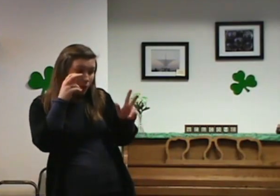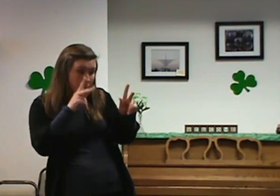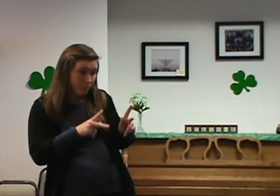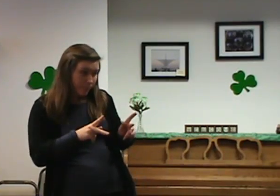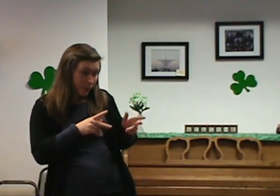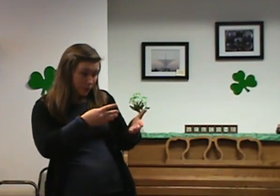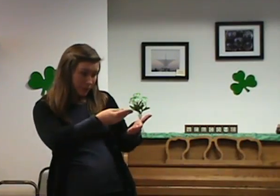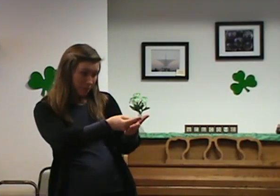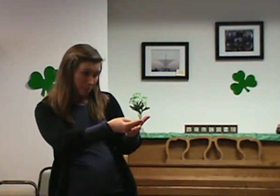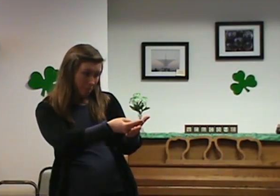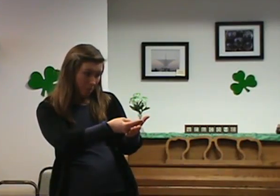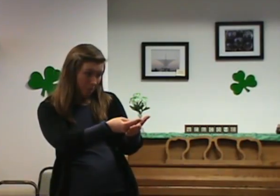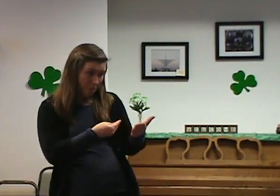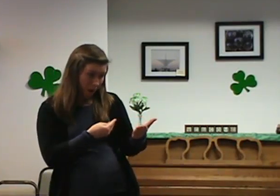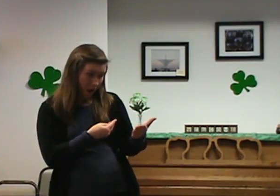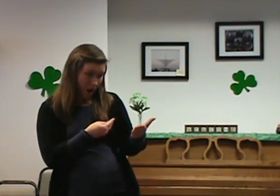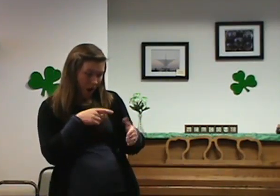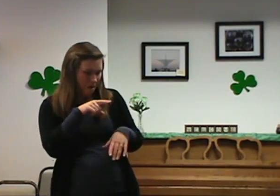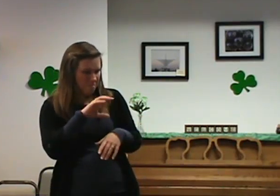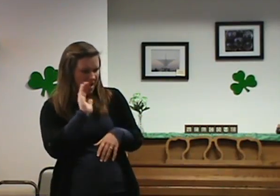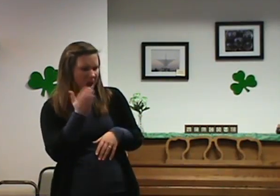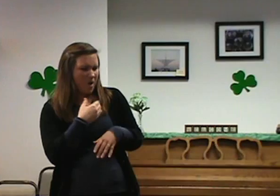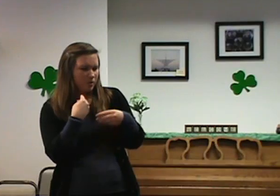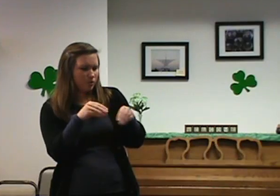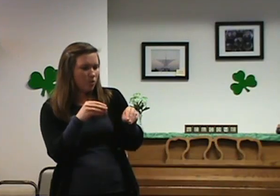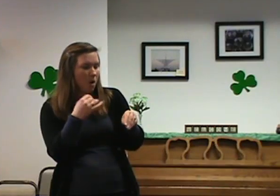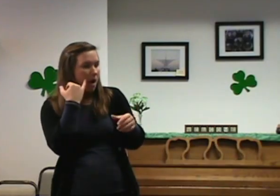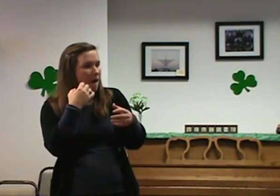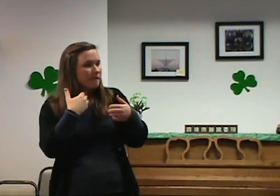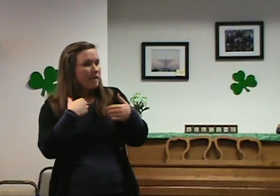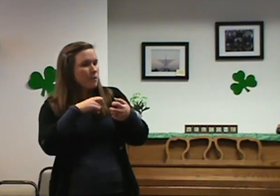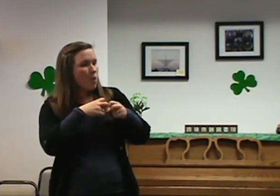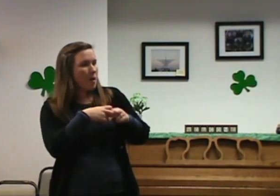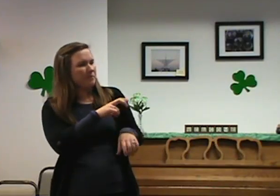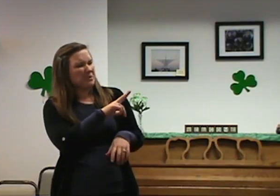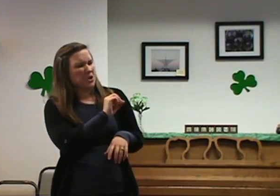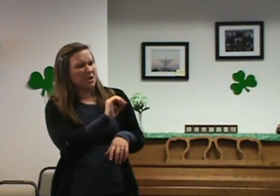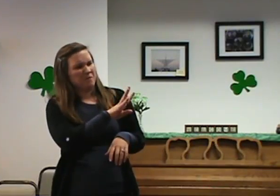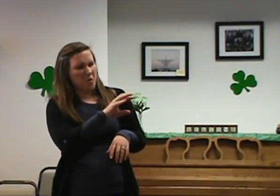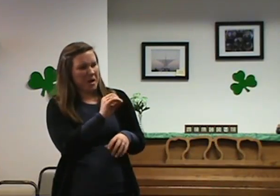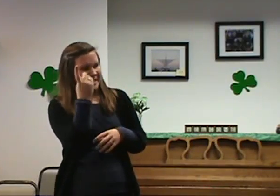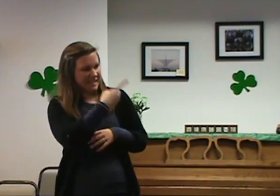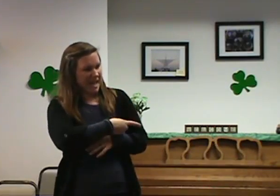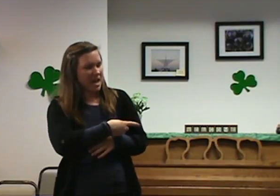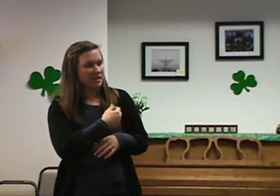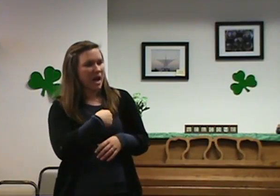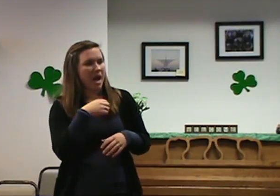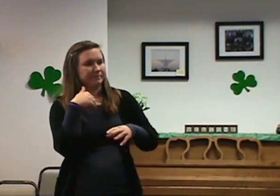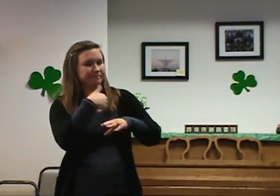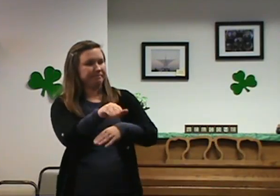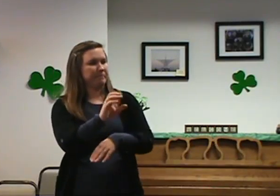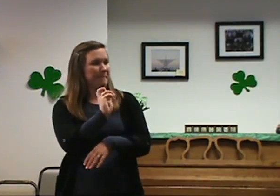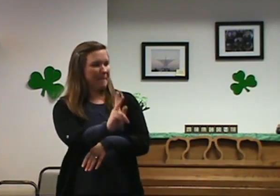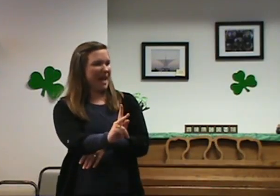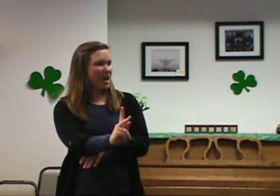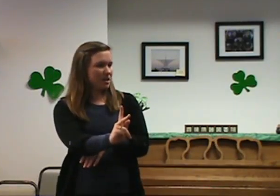45 days they have a problem with it, I take it back and allow them to exchange it for something else.